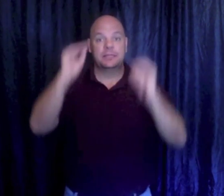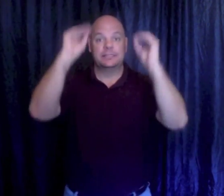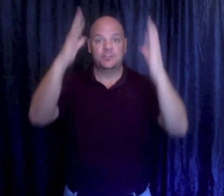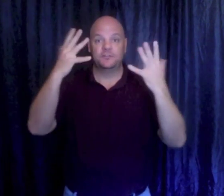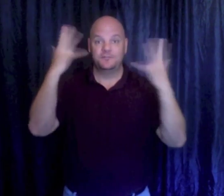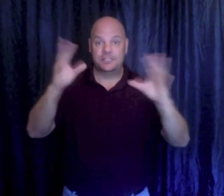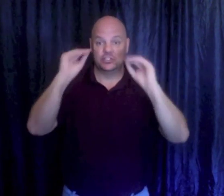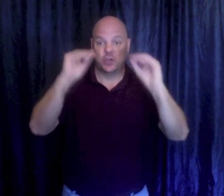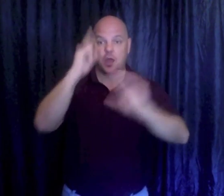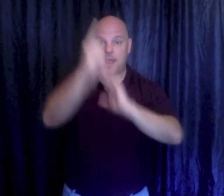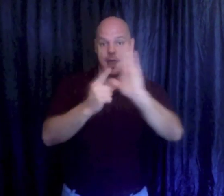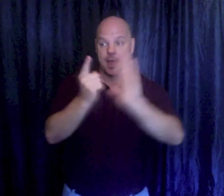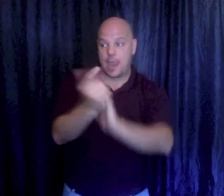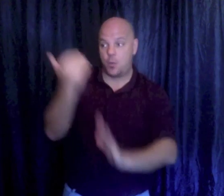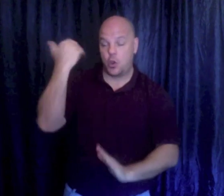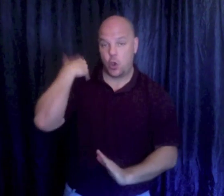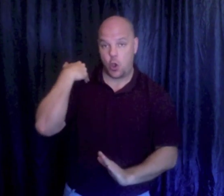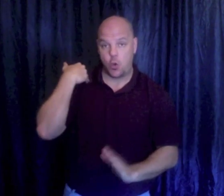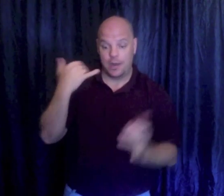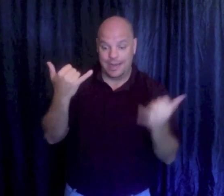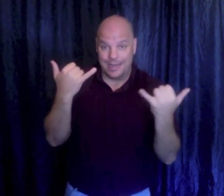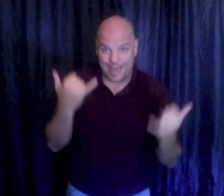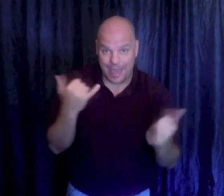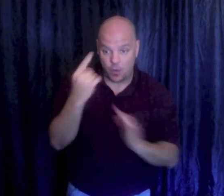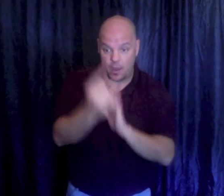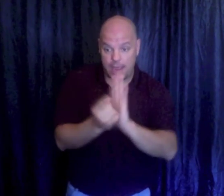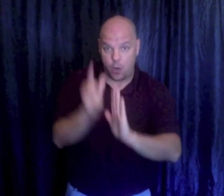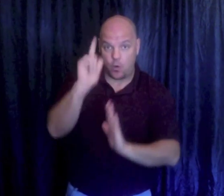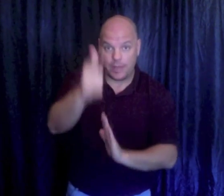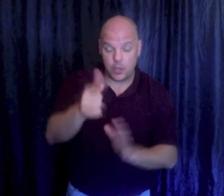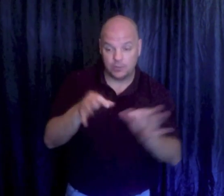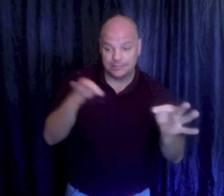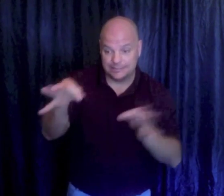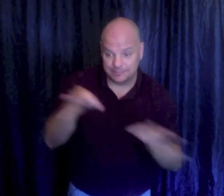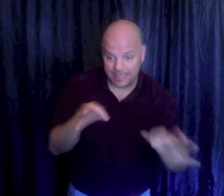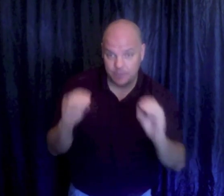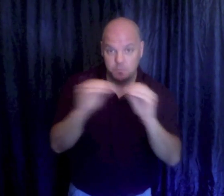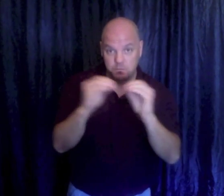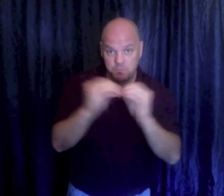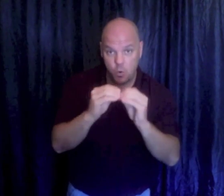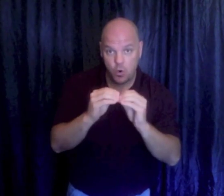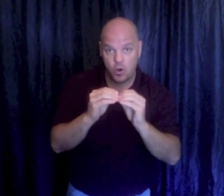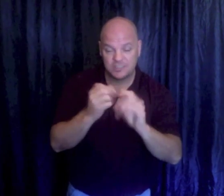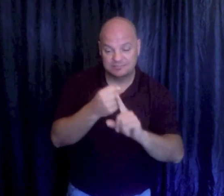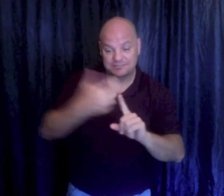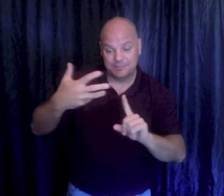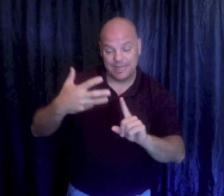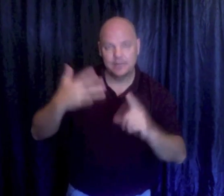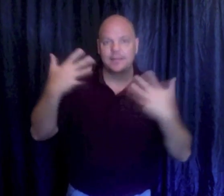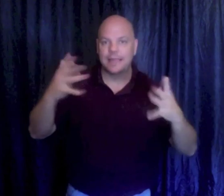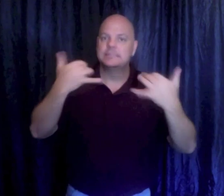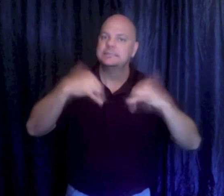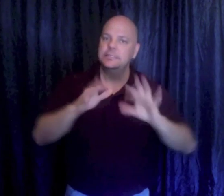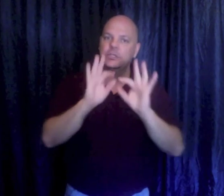but if you're expanding upon that, it's still interpreting. If the student is